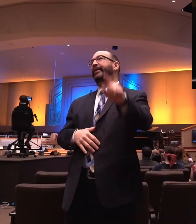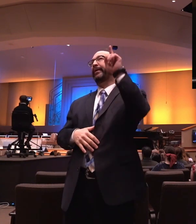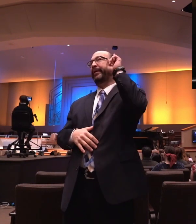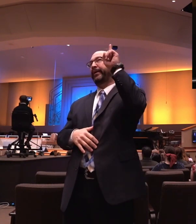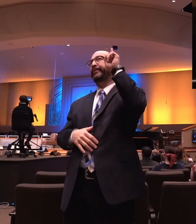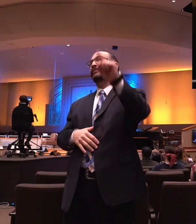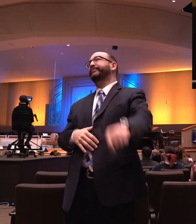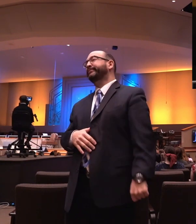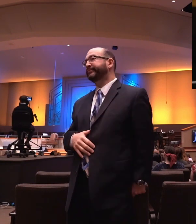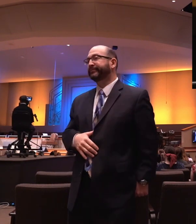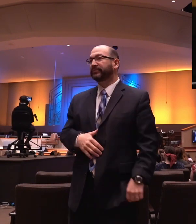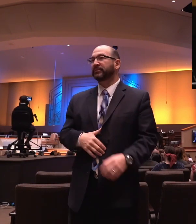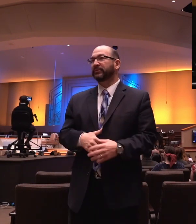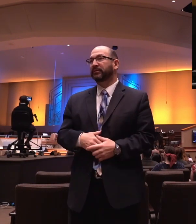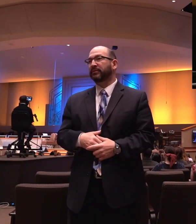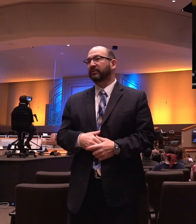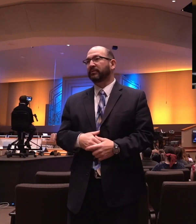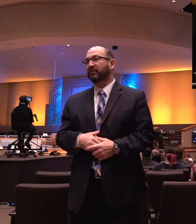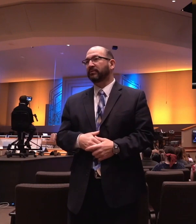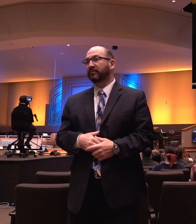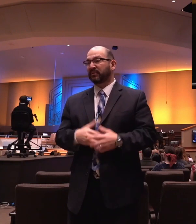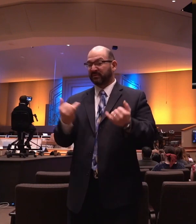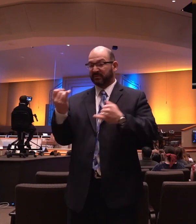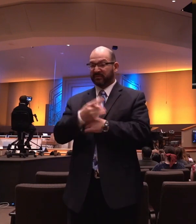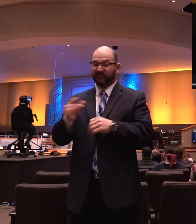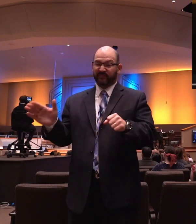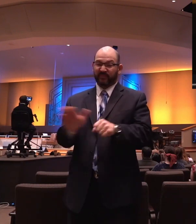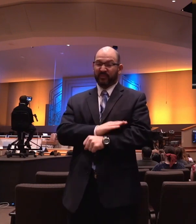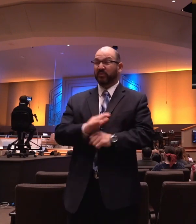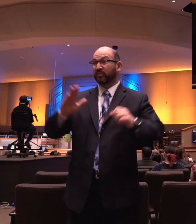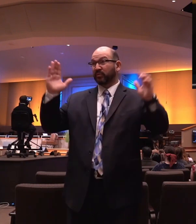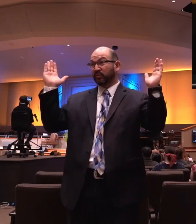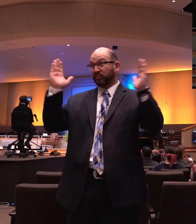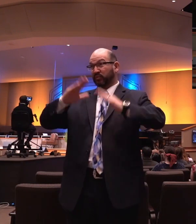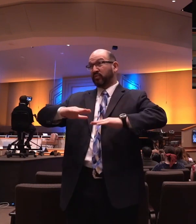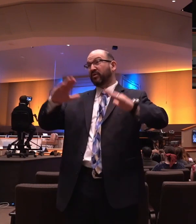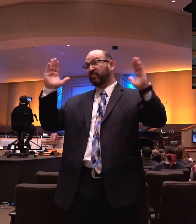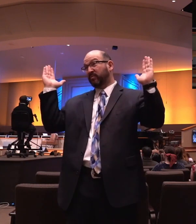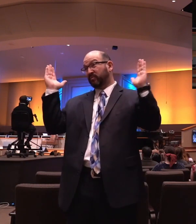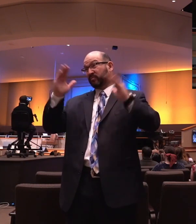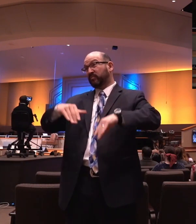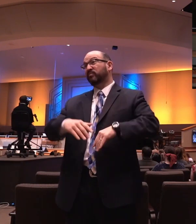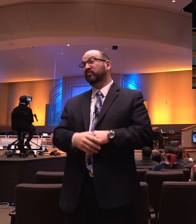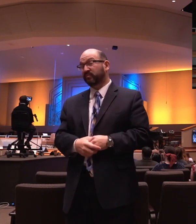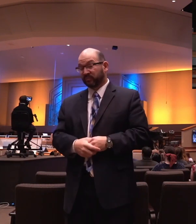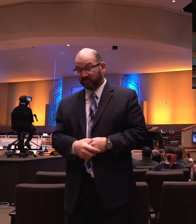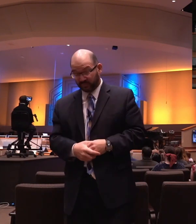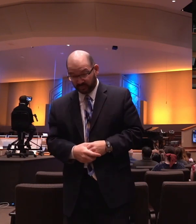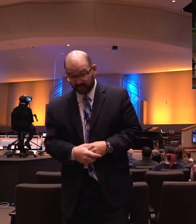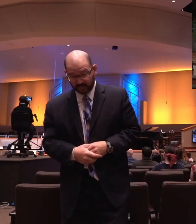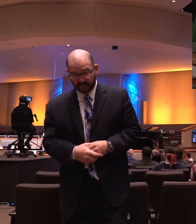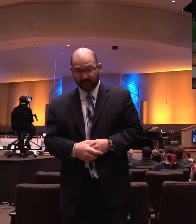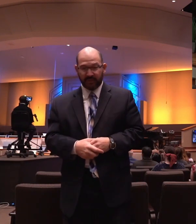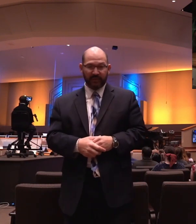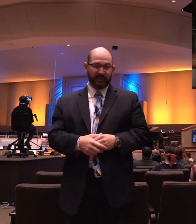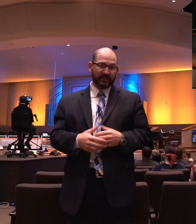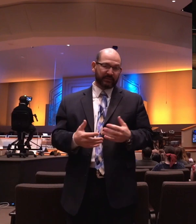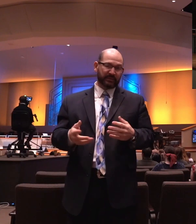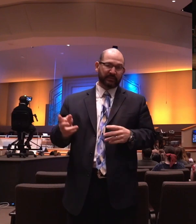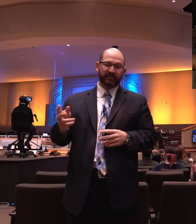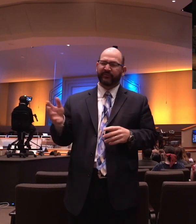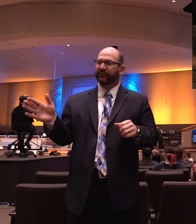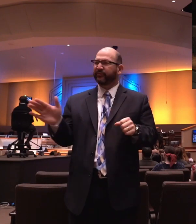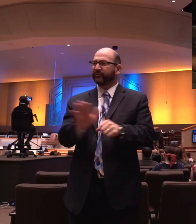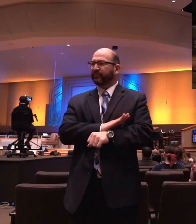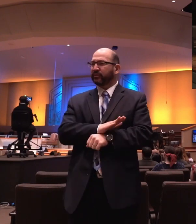You know, we live in some troublesome times. We live in times of complete uncertainty